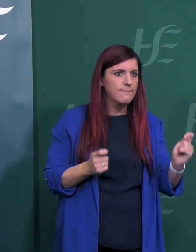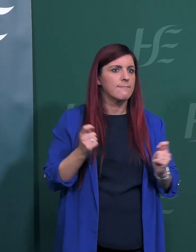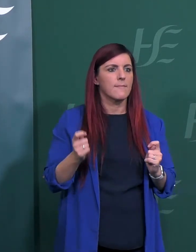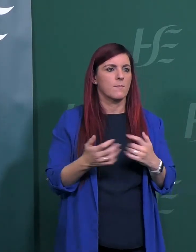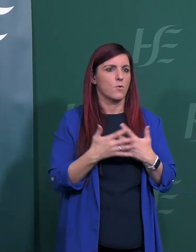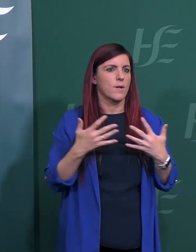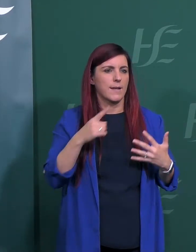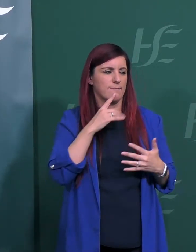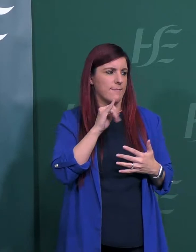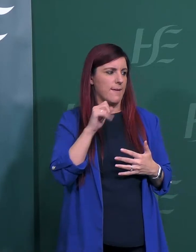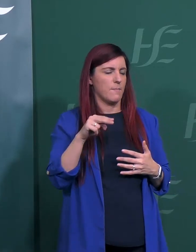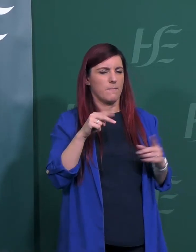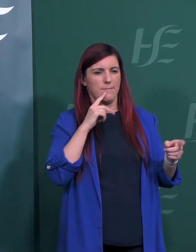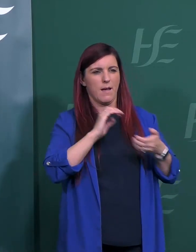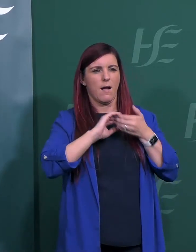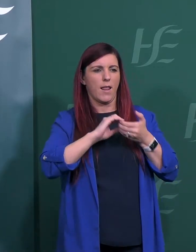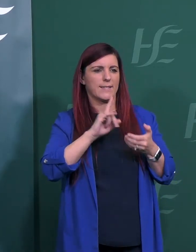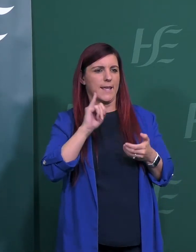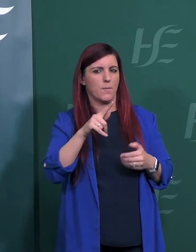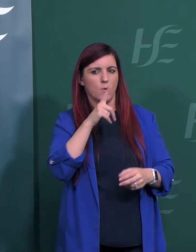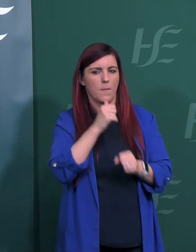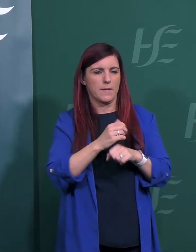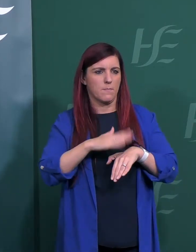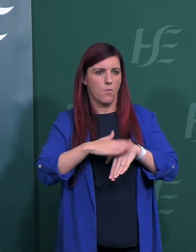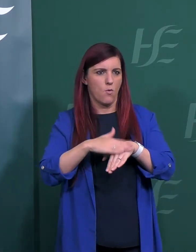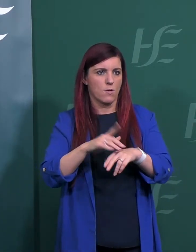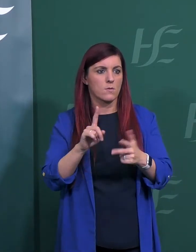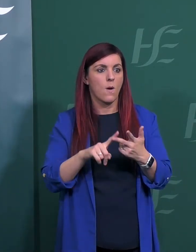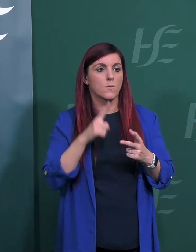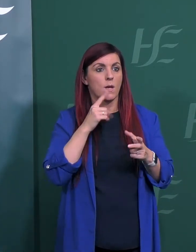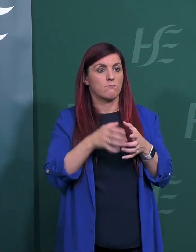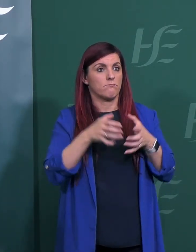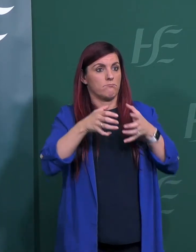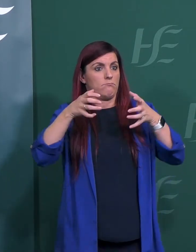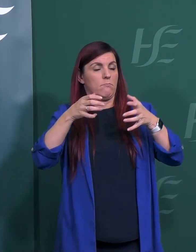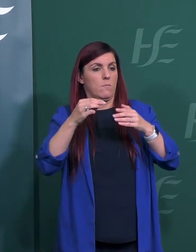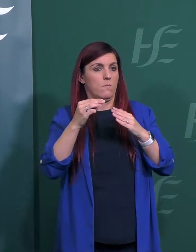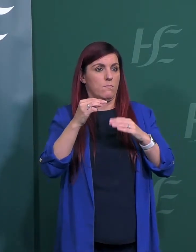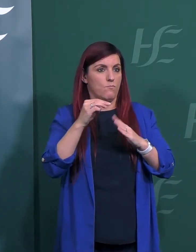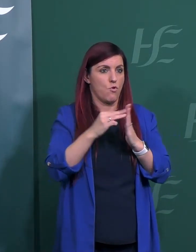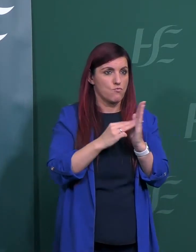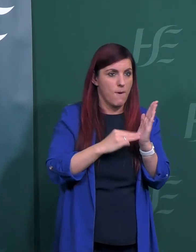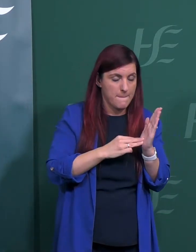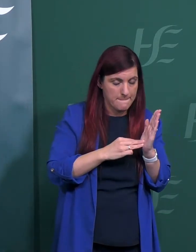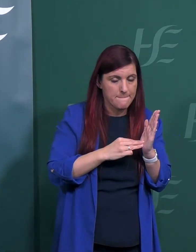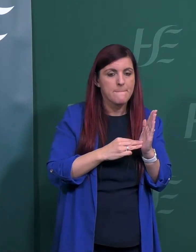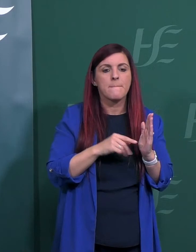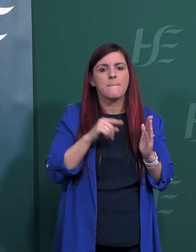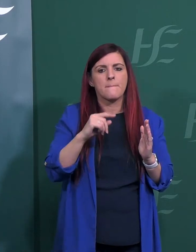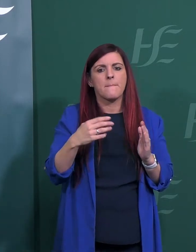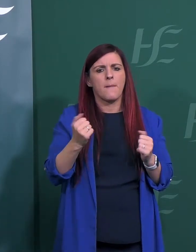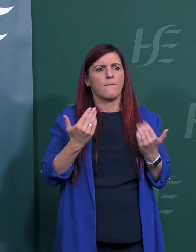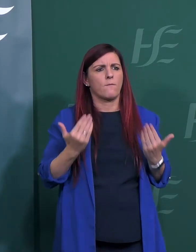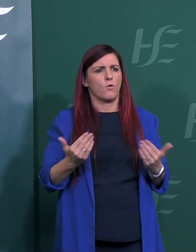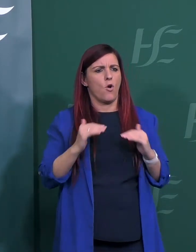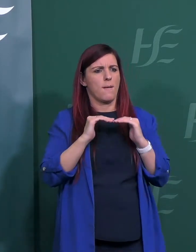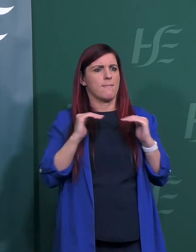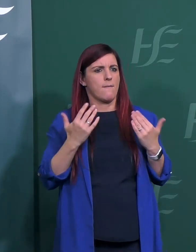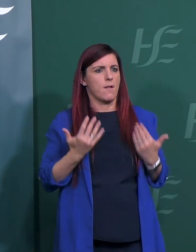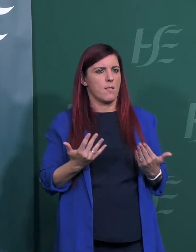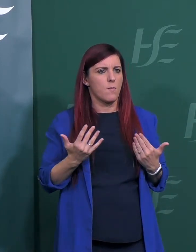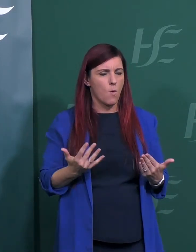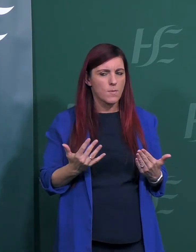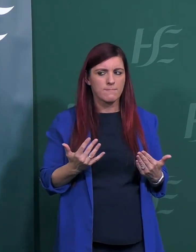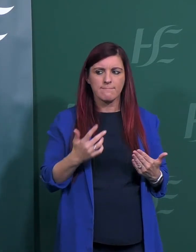but just a few brief mentions. As we scale up the booster programme, it's important to equally take stock of the current levels we're at, because